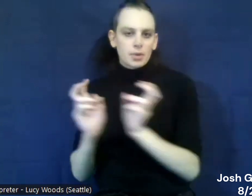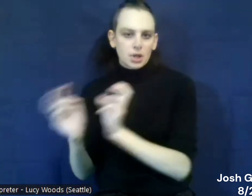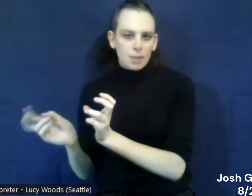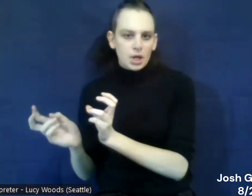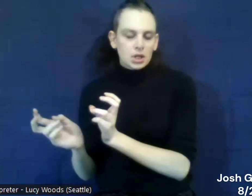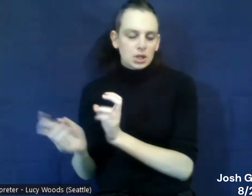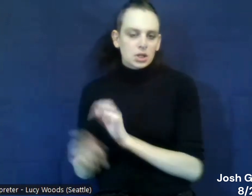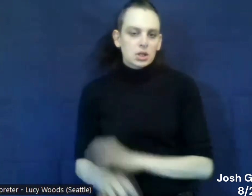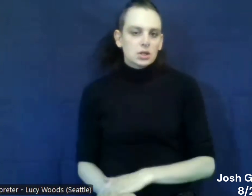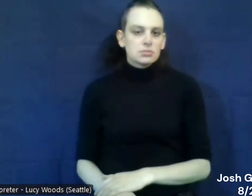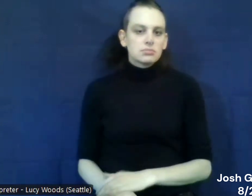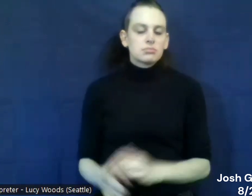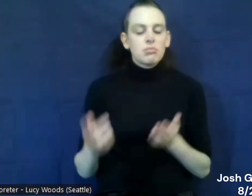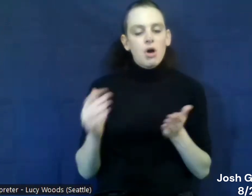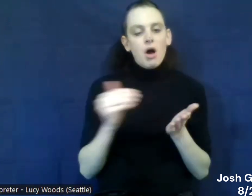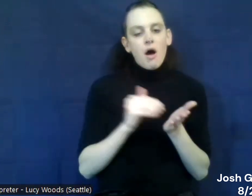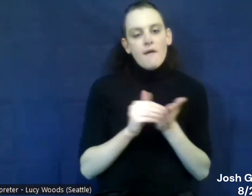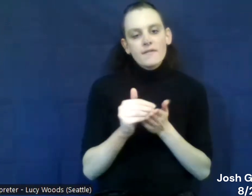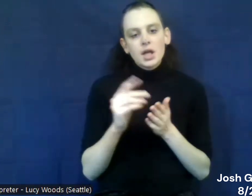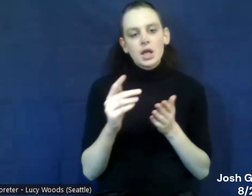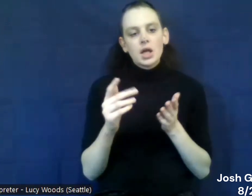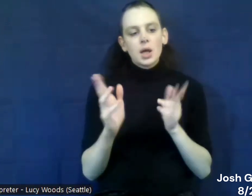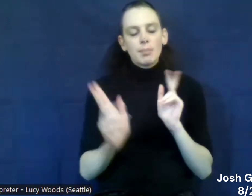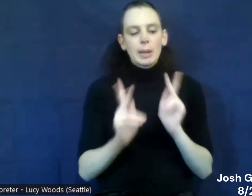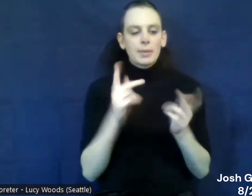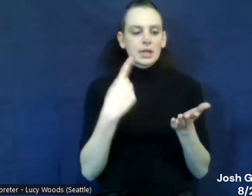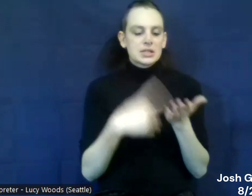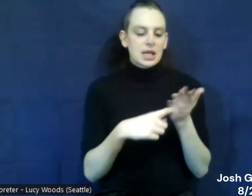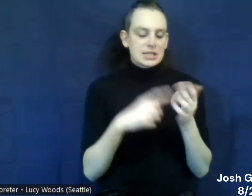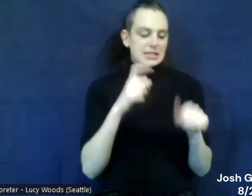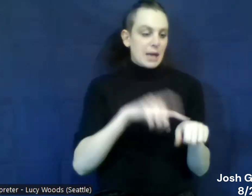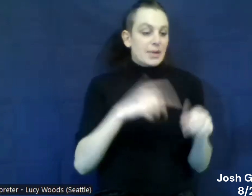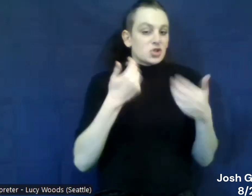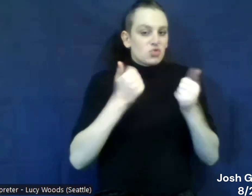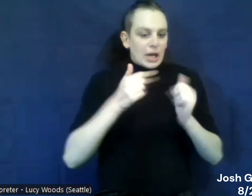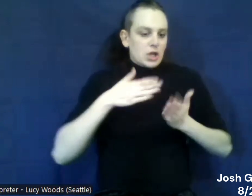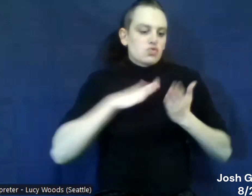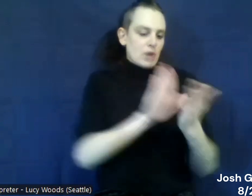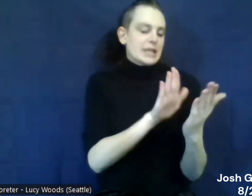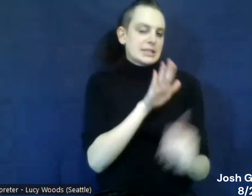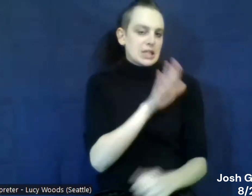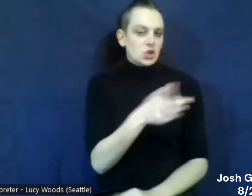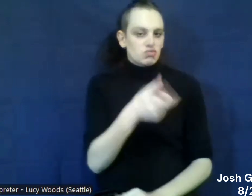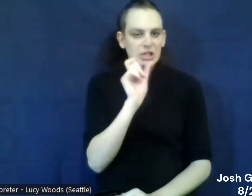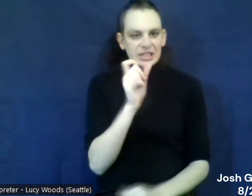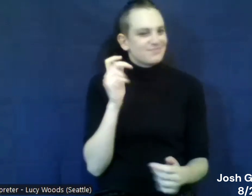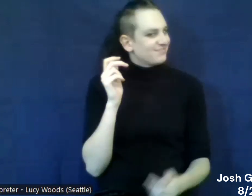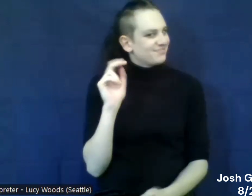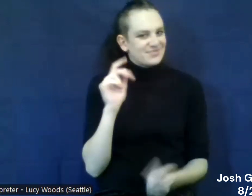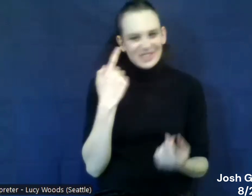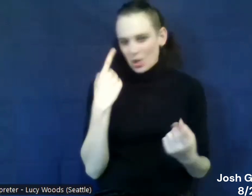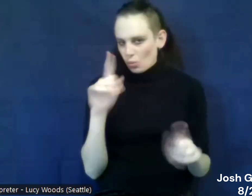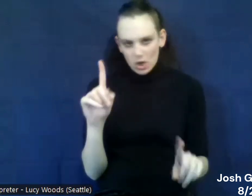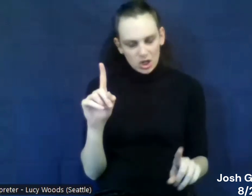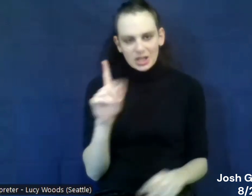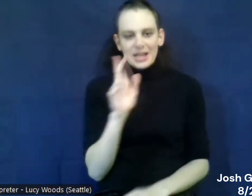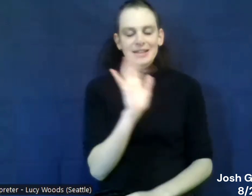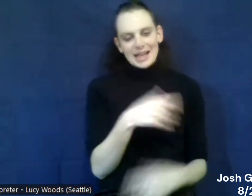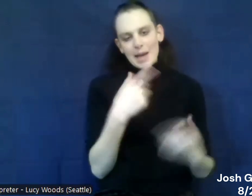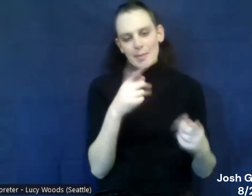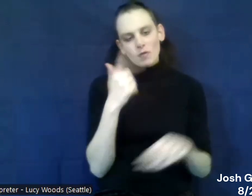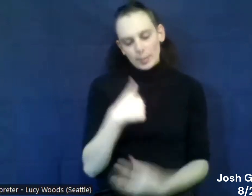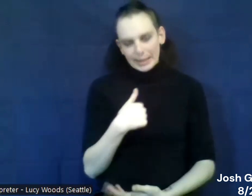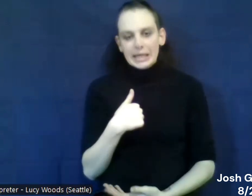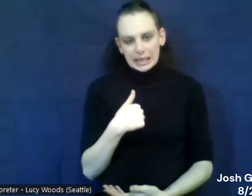different times in which they tried to address their drinking and it didn't work. And so this was definitely one of them for me.